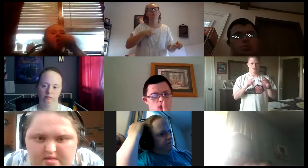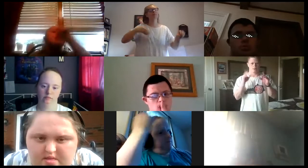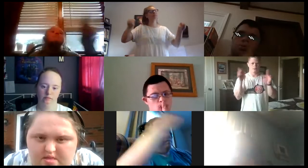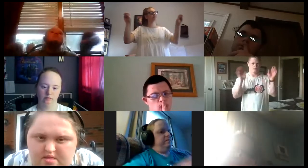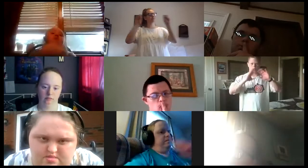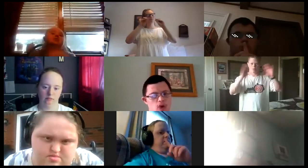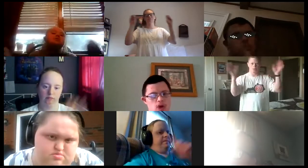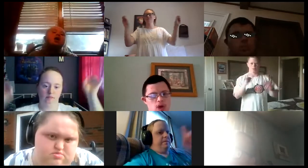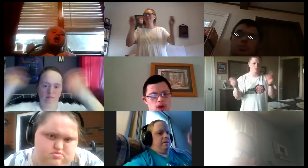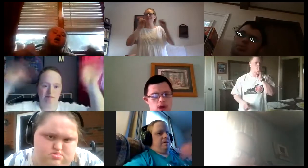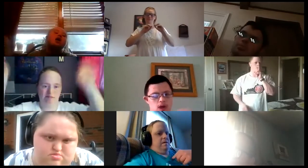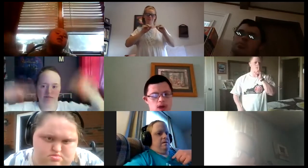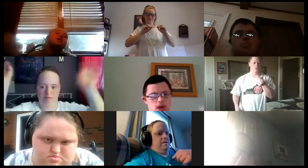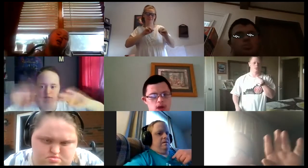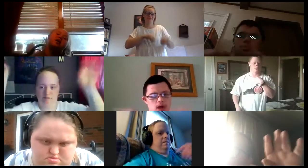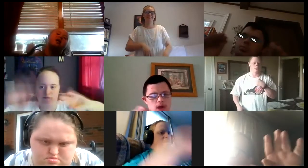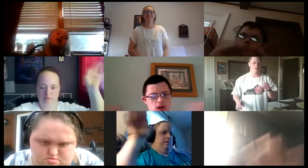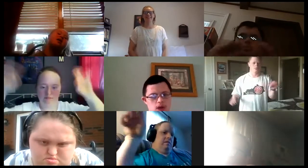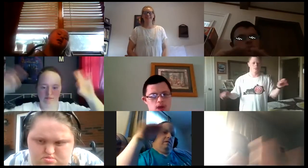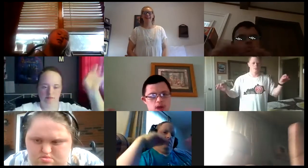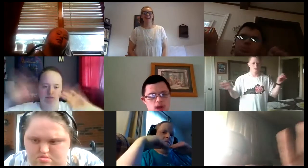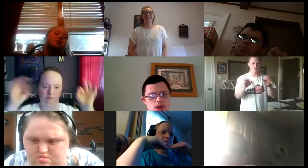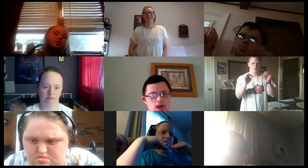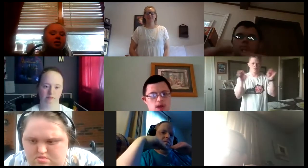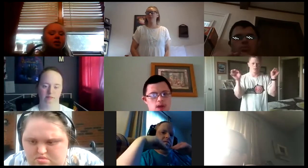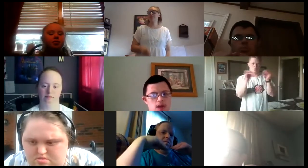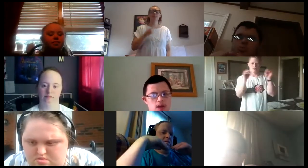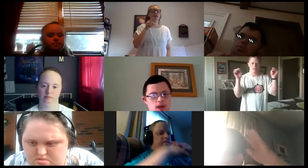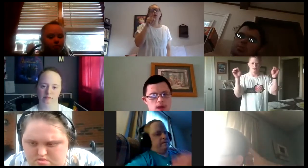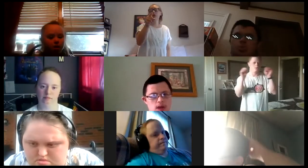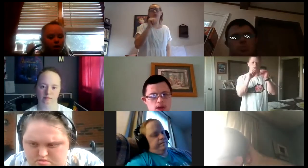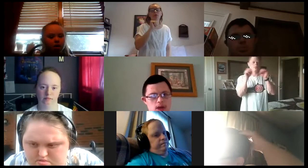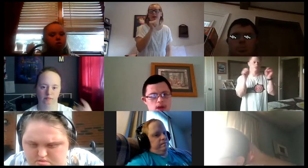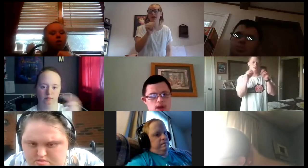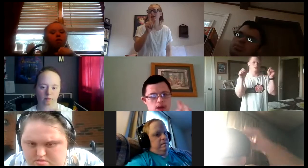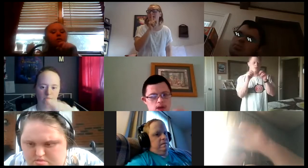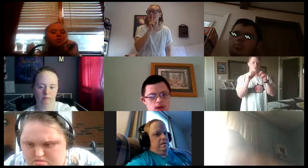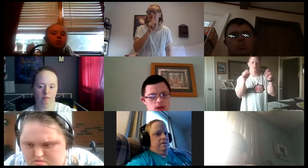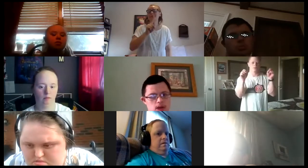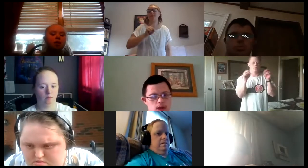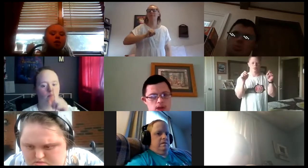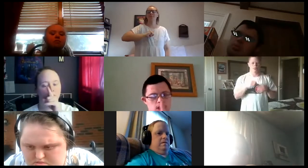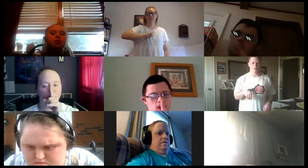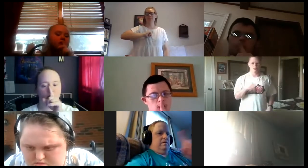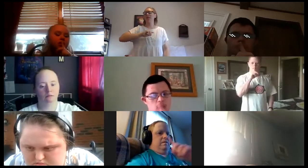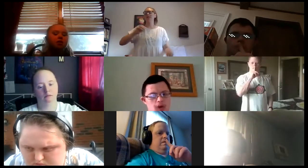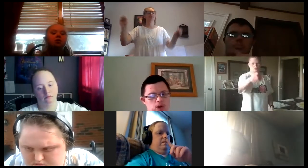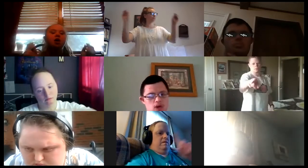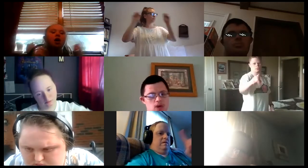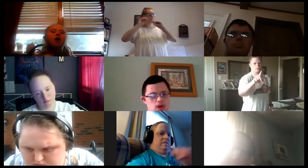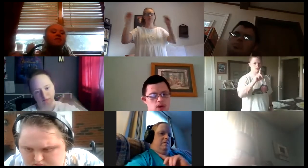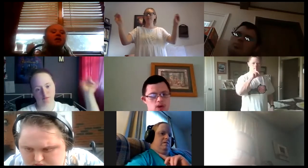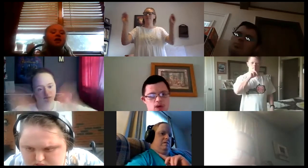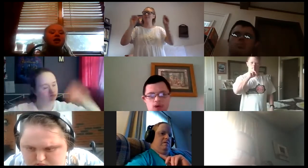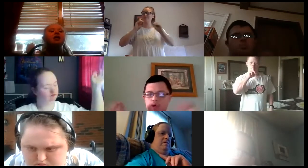me nothing you can't tell me